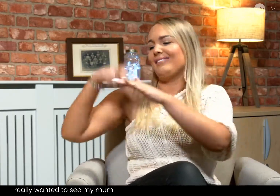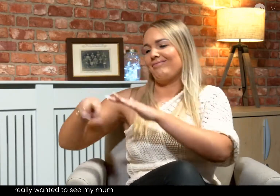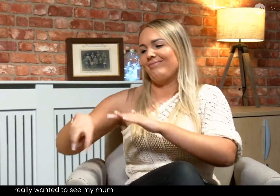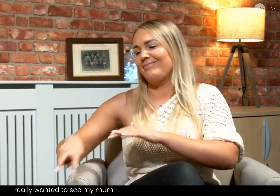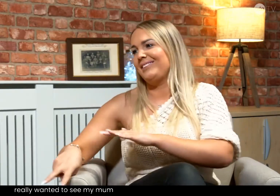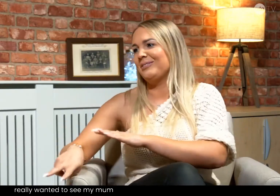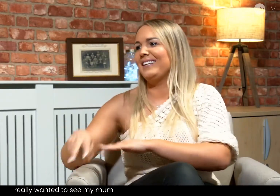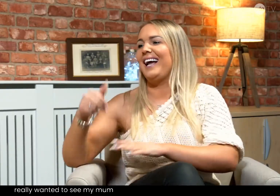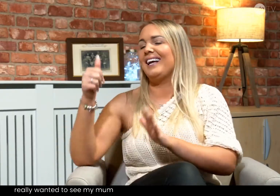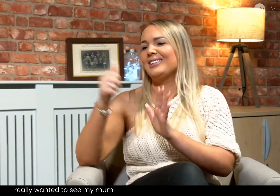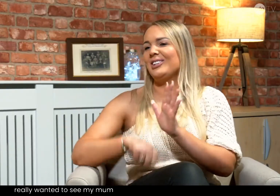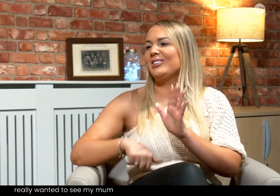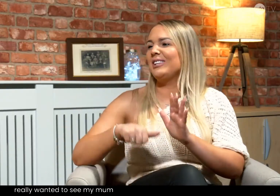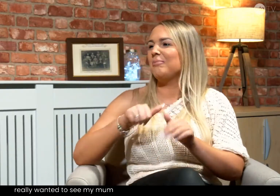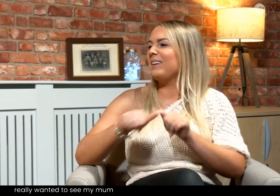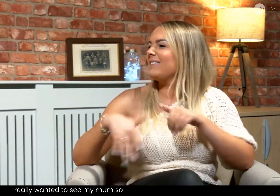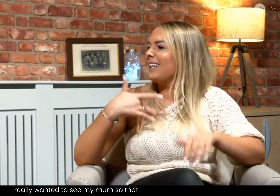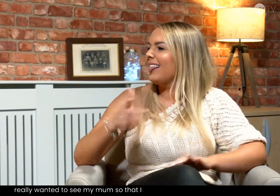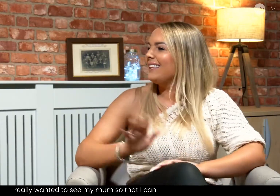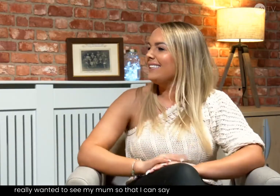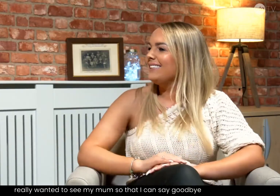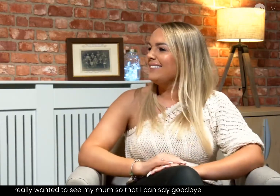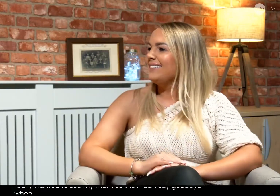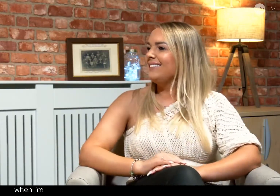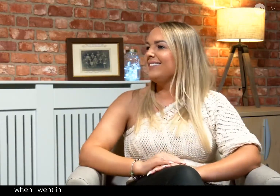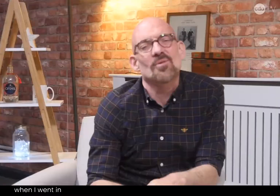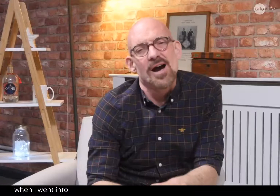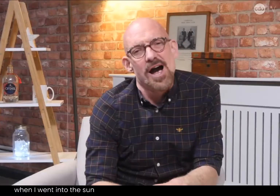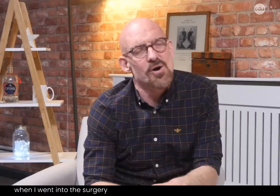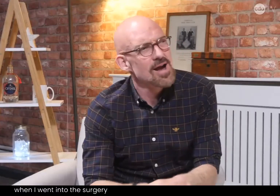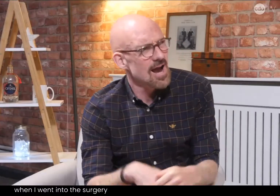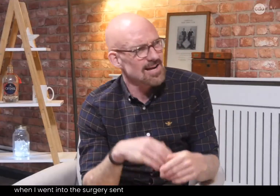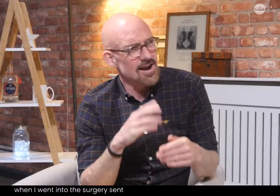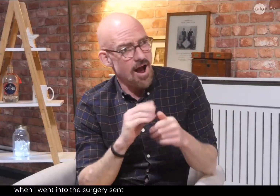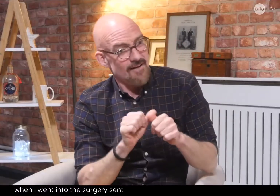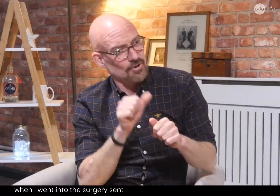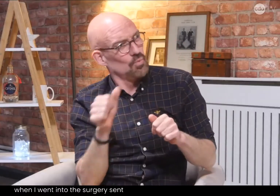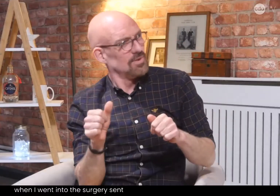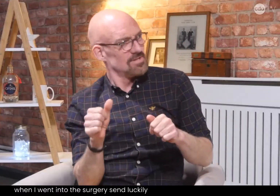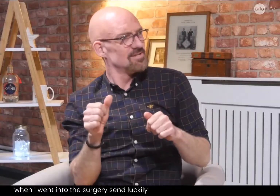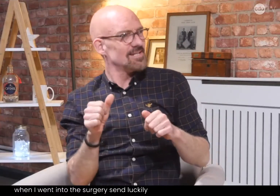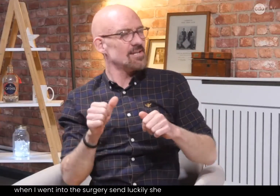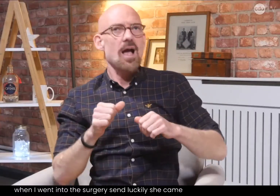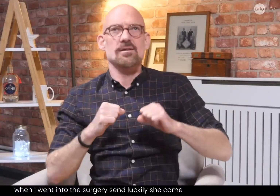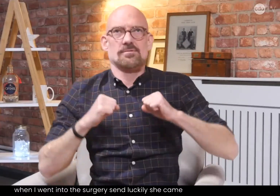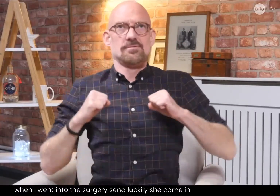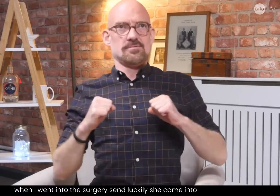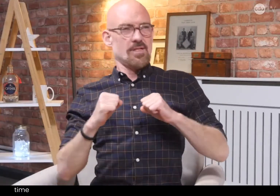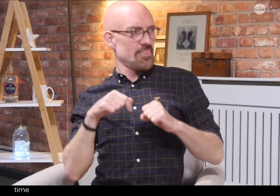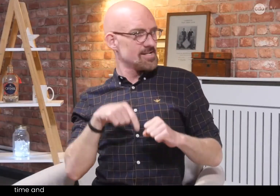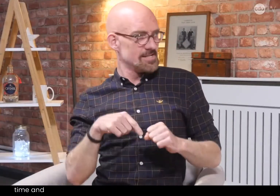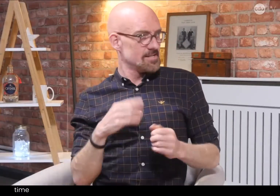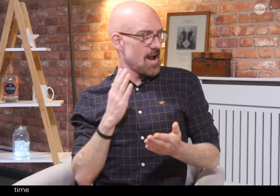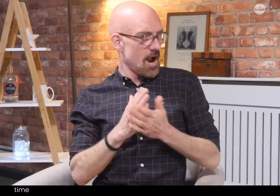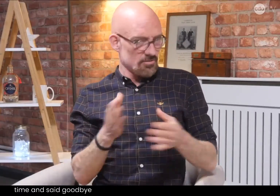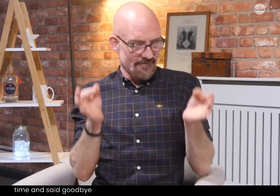so that I could say goodbye when I went into the surgery. So luckily she came in time and said goodbye as I went to sleep.